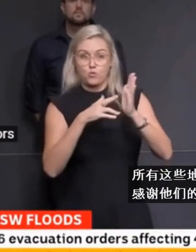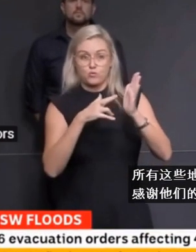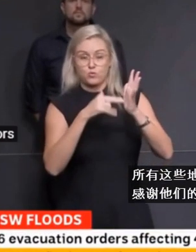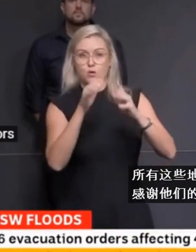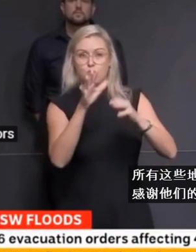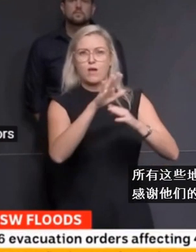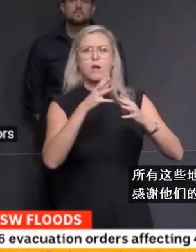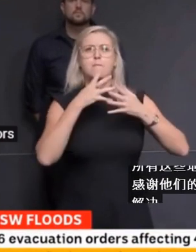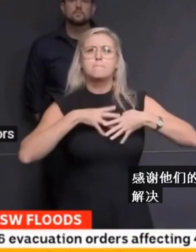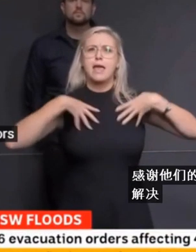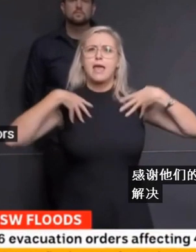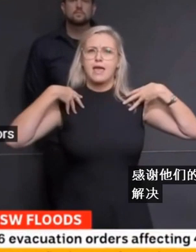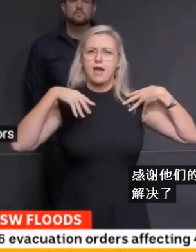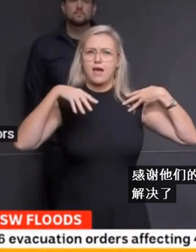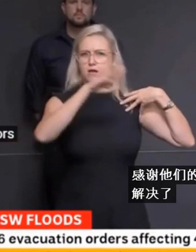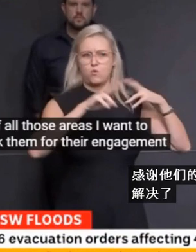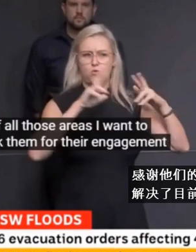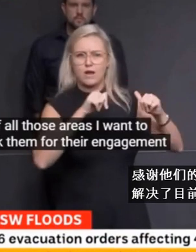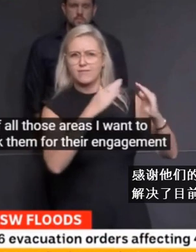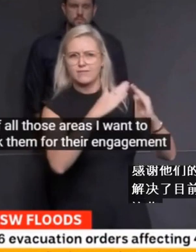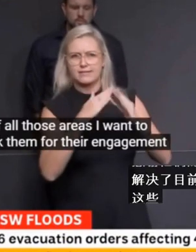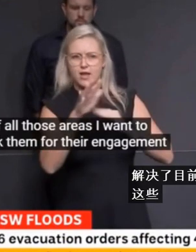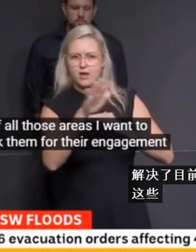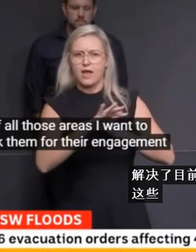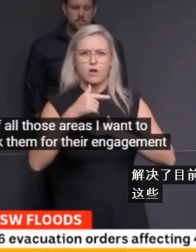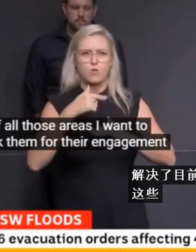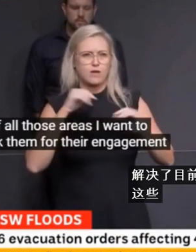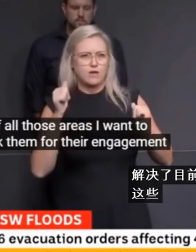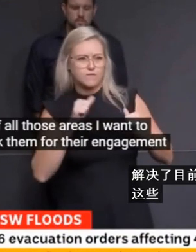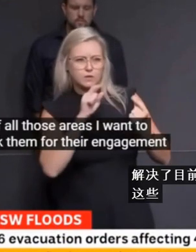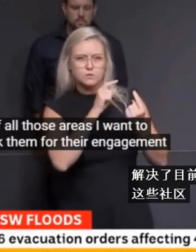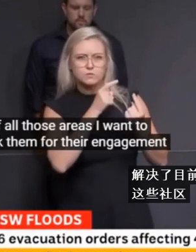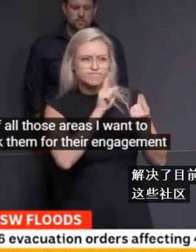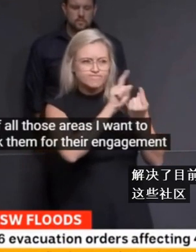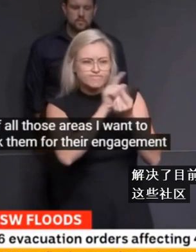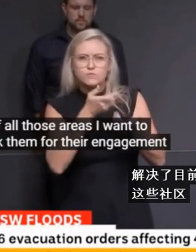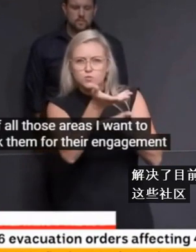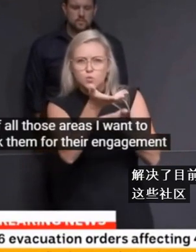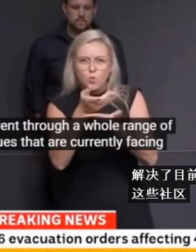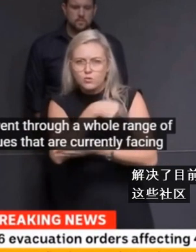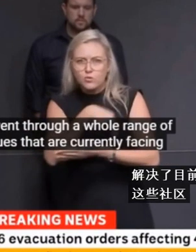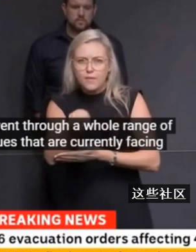engagement. We went through a whole range of issues that are currently facing those communities.